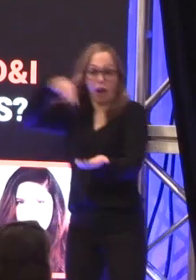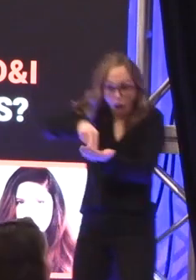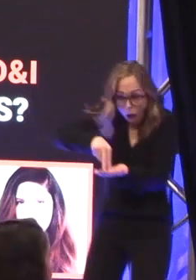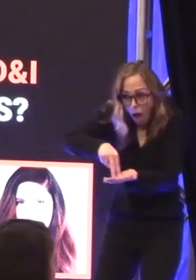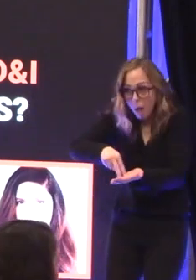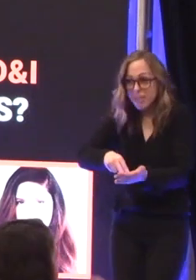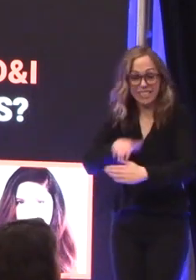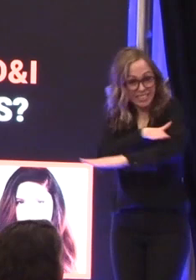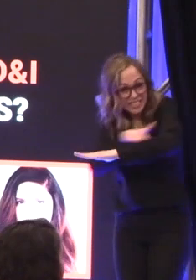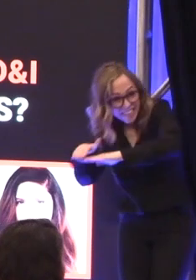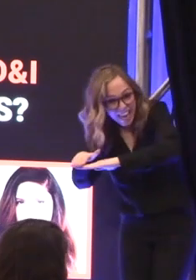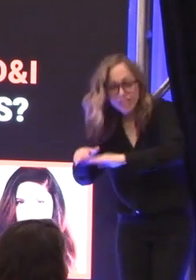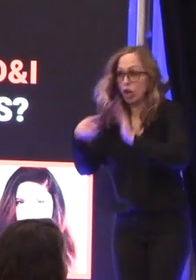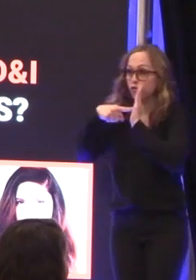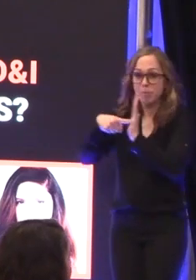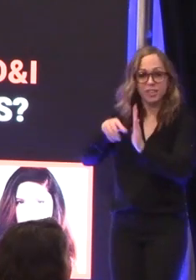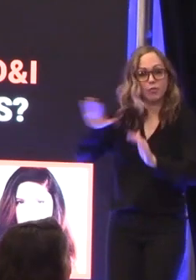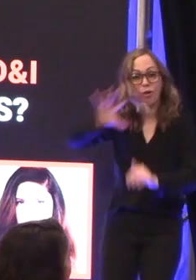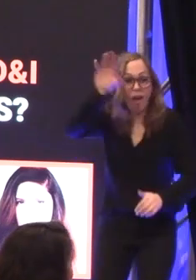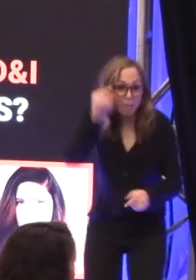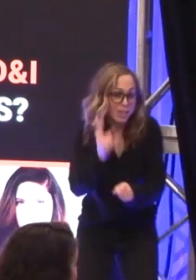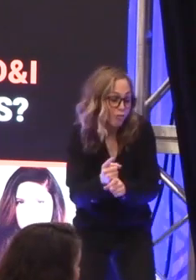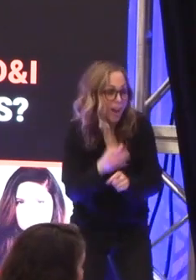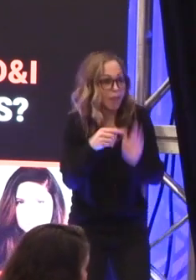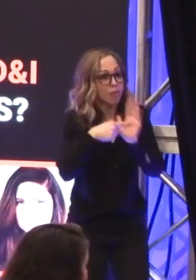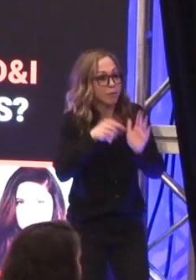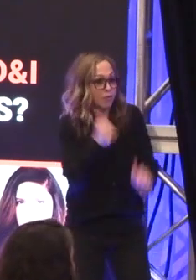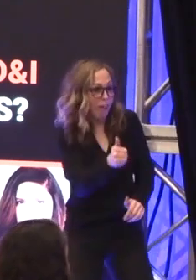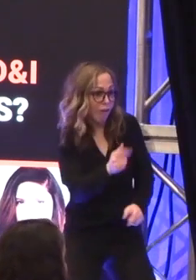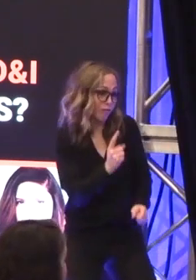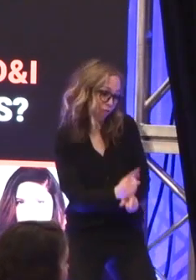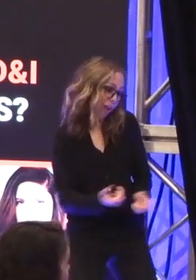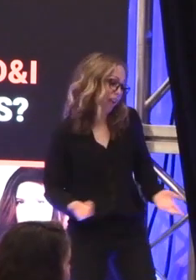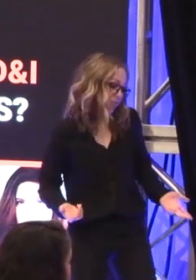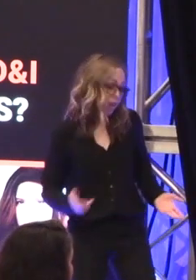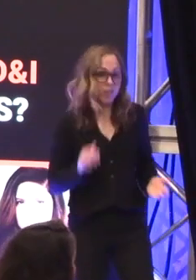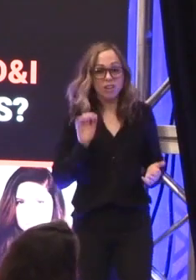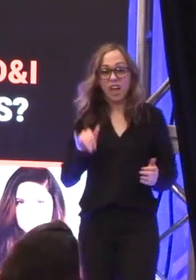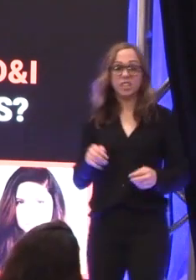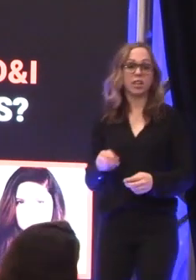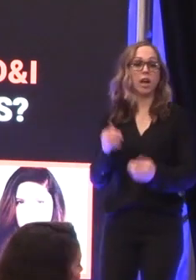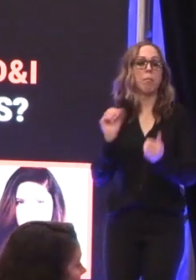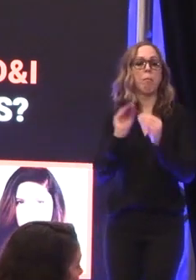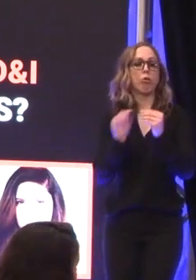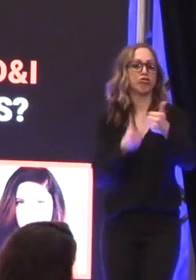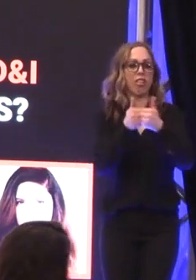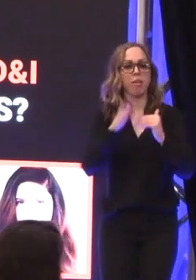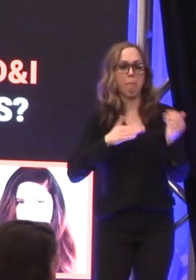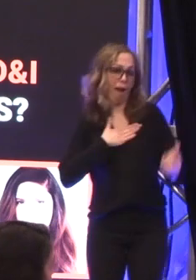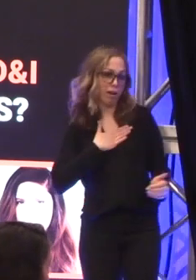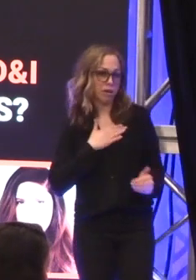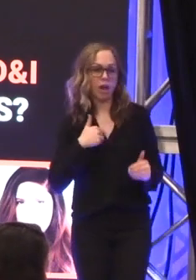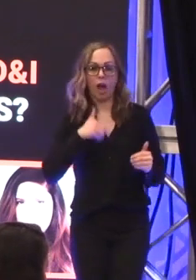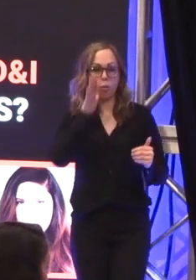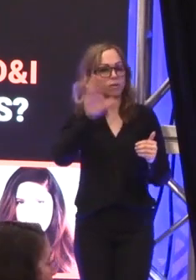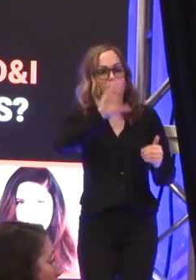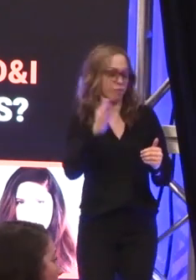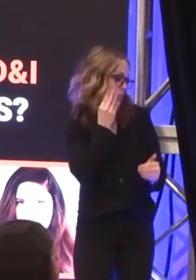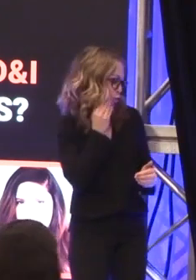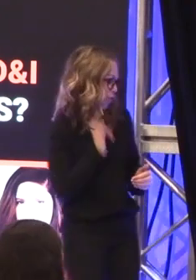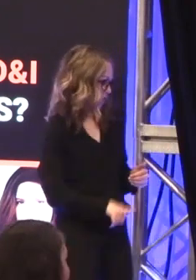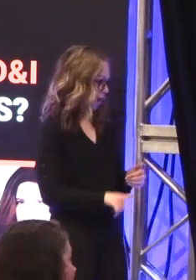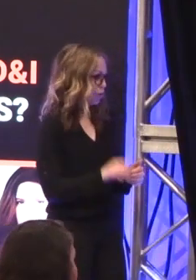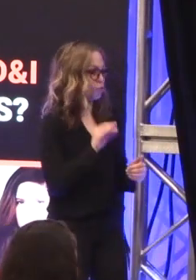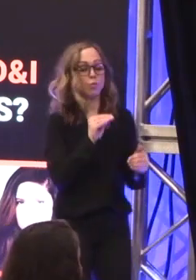issues as a representative of your company and as a representative of yourself. That is a more difficult position than I am in and will ever be in. And I think that